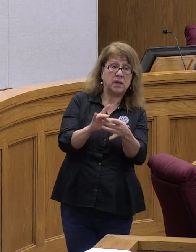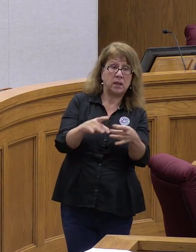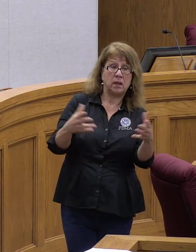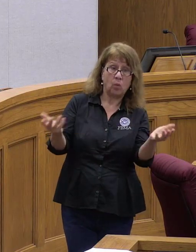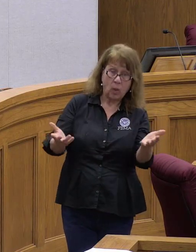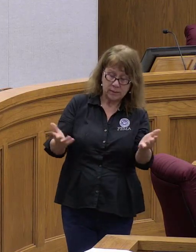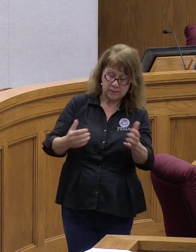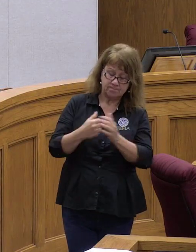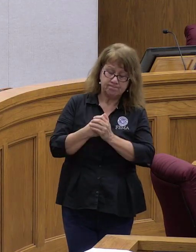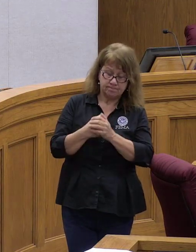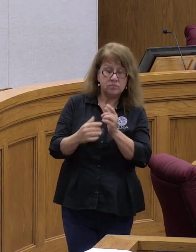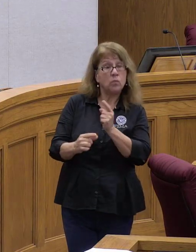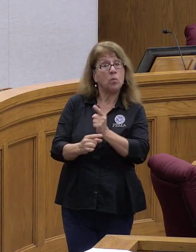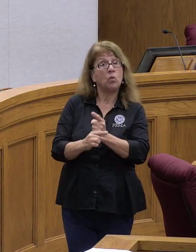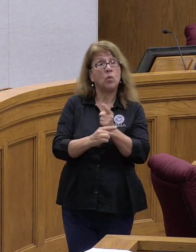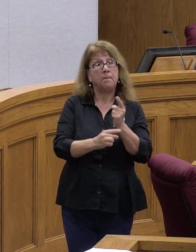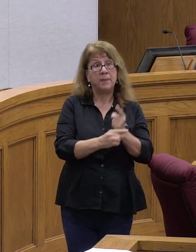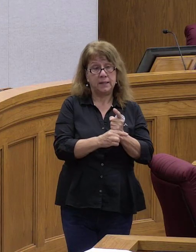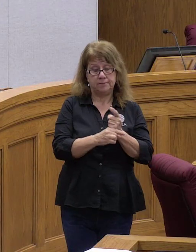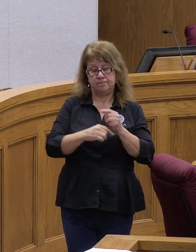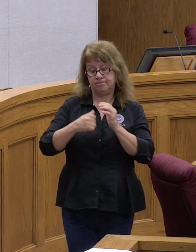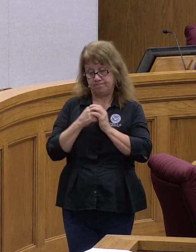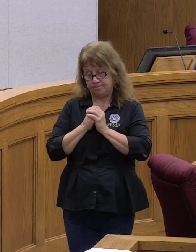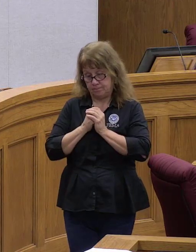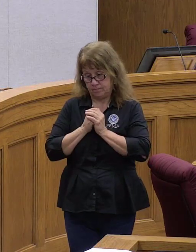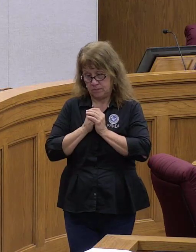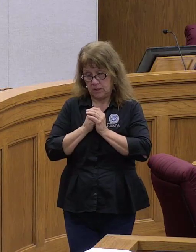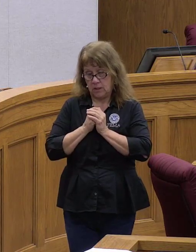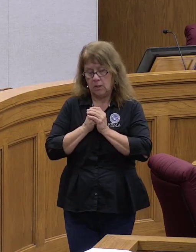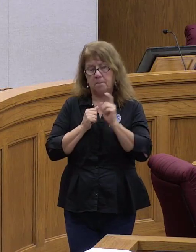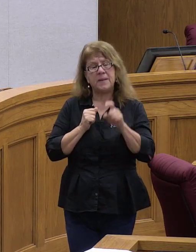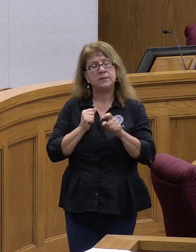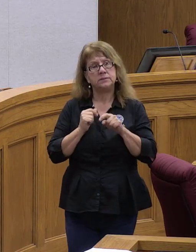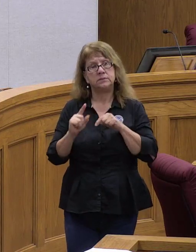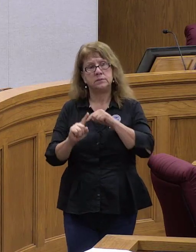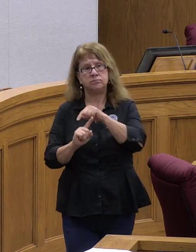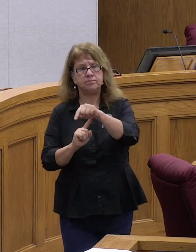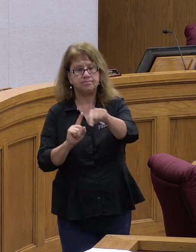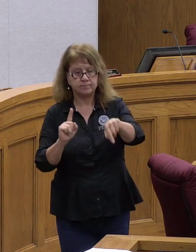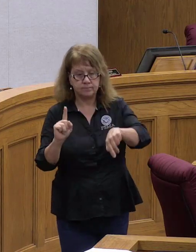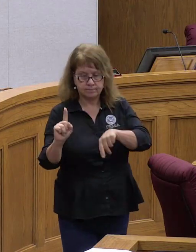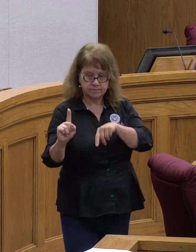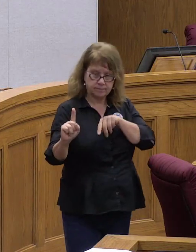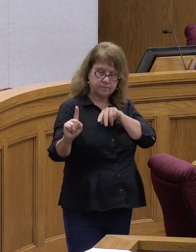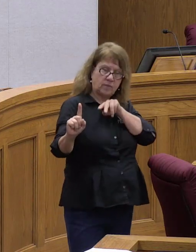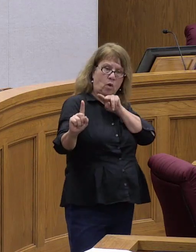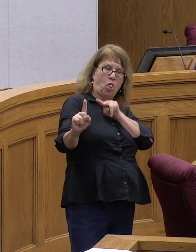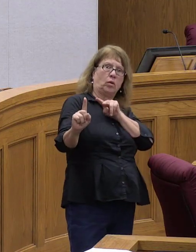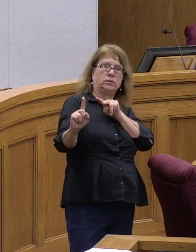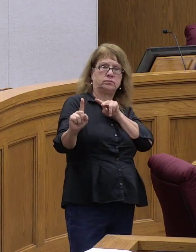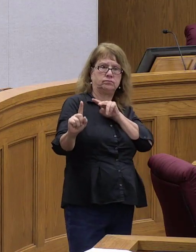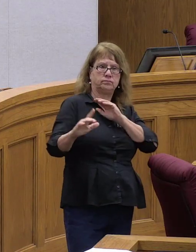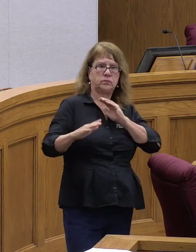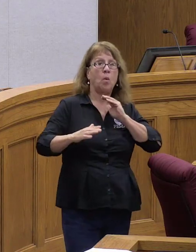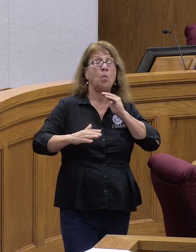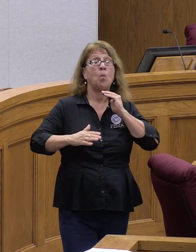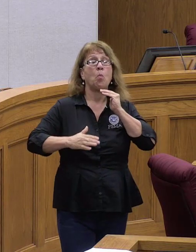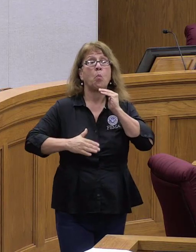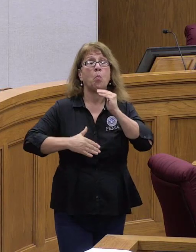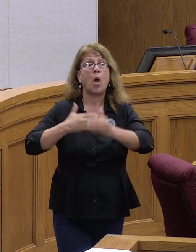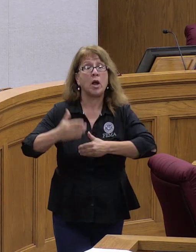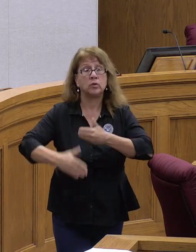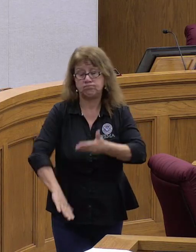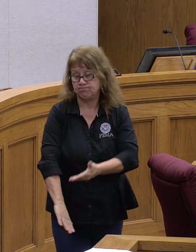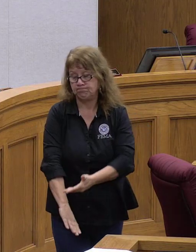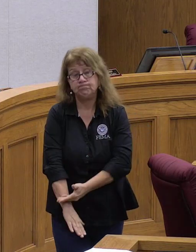it's also appropriate that we just take a step back and look at the progress that has happened in close to a